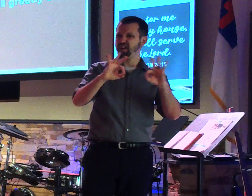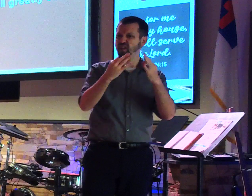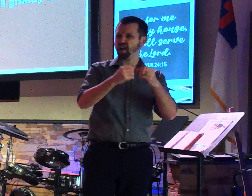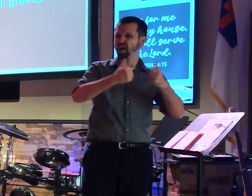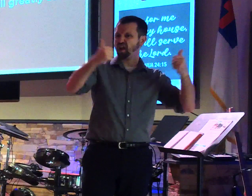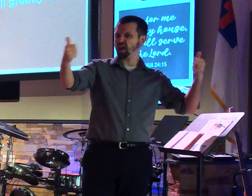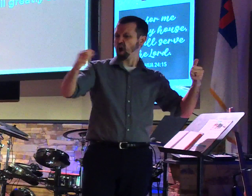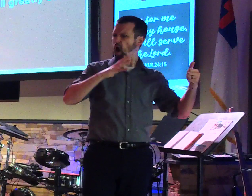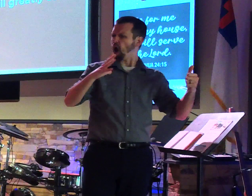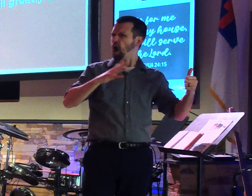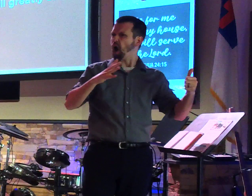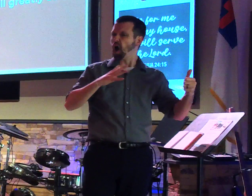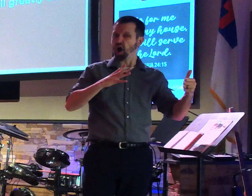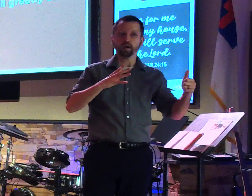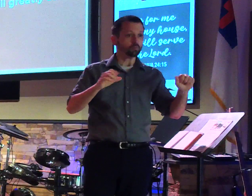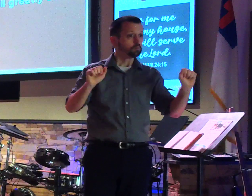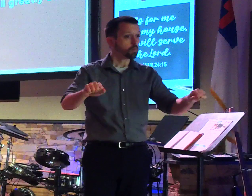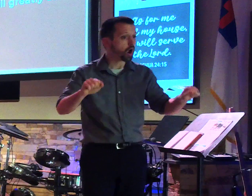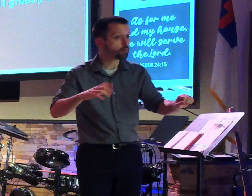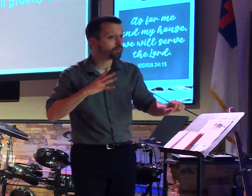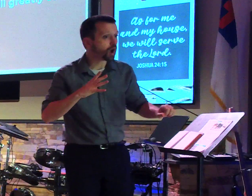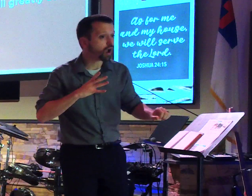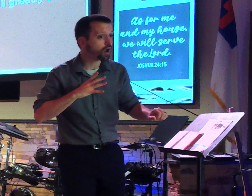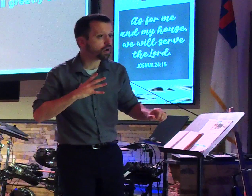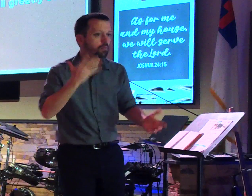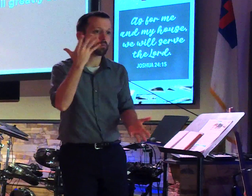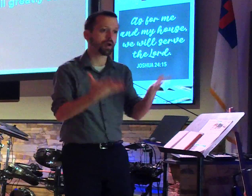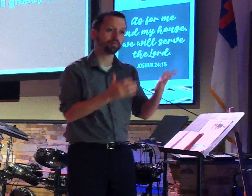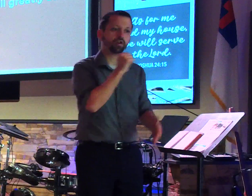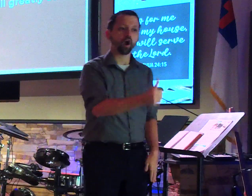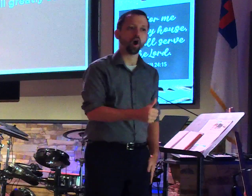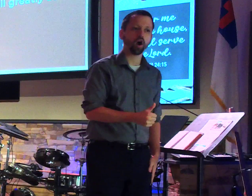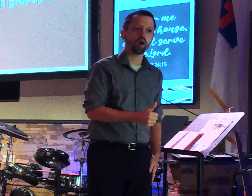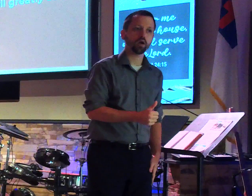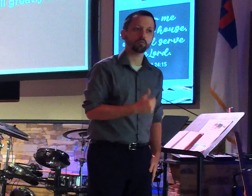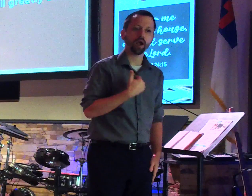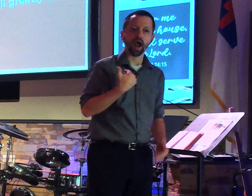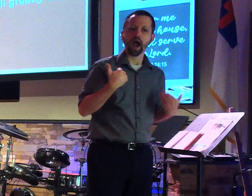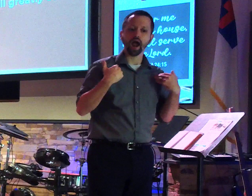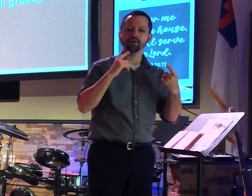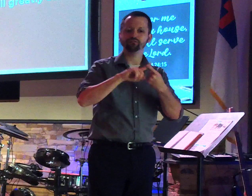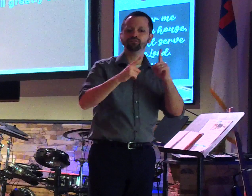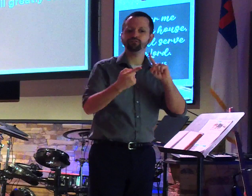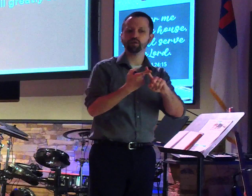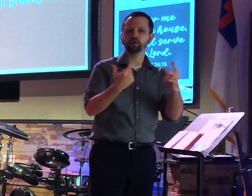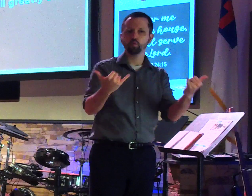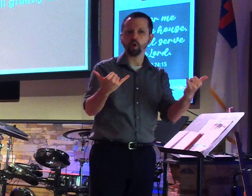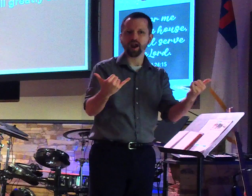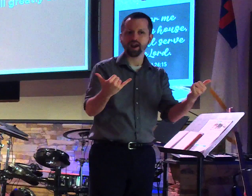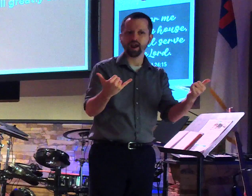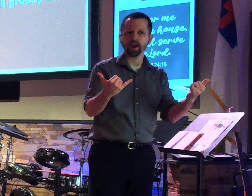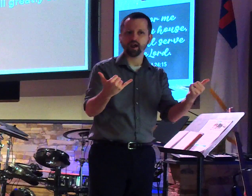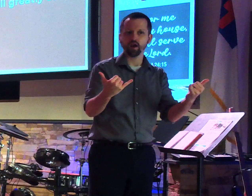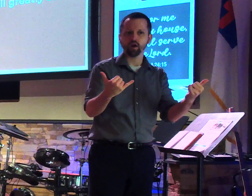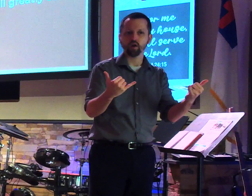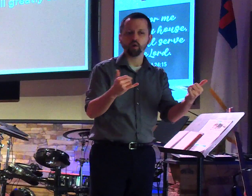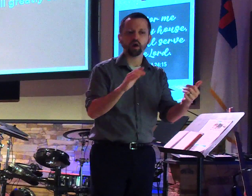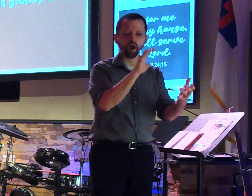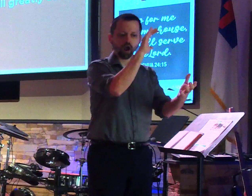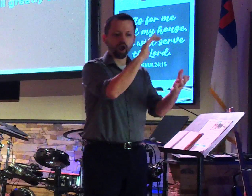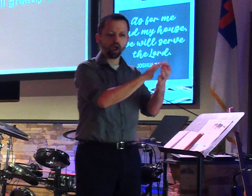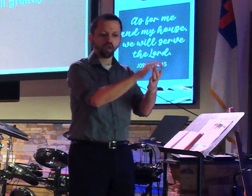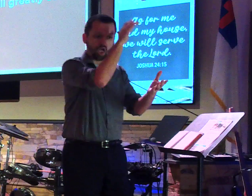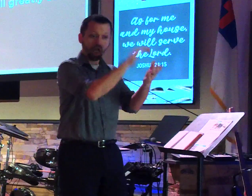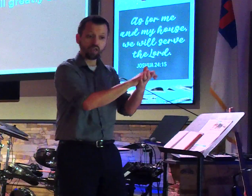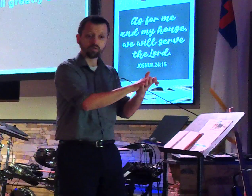not. Because, I mean, I know someone right now very well, very close friend, and her husband came down here, and she